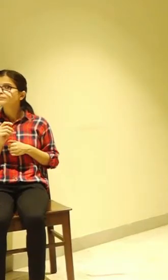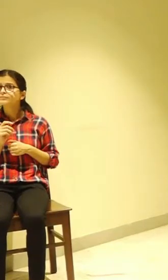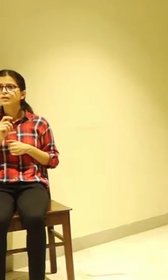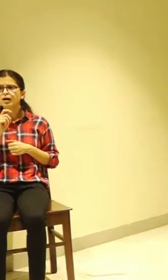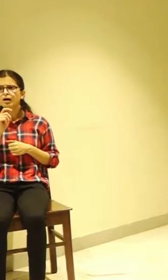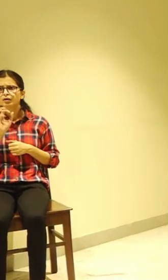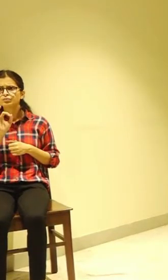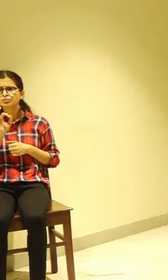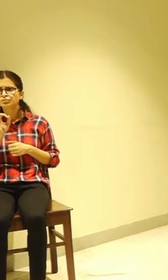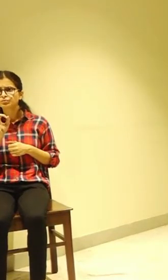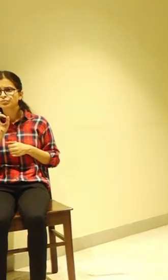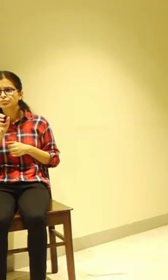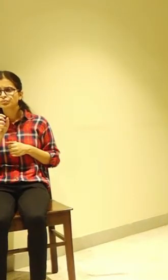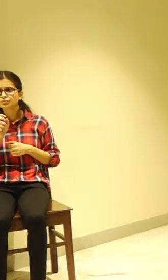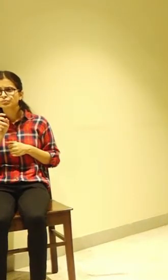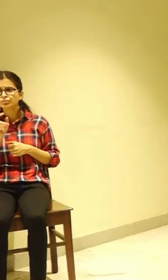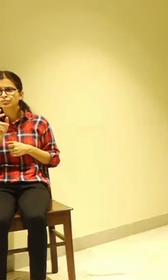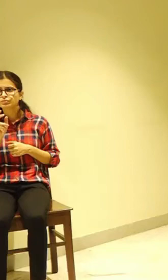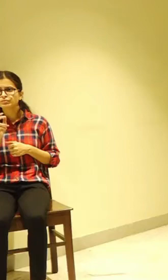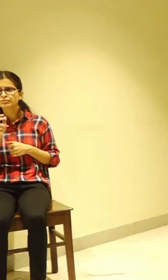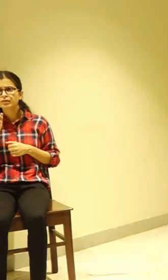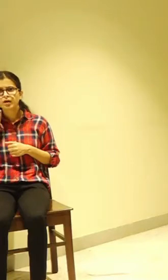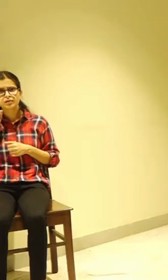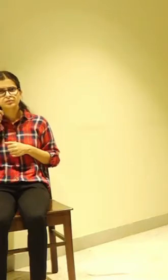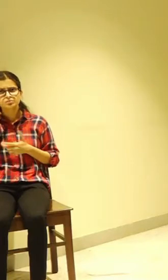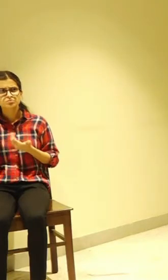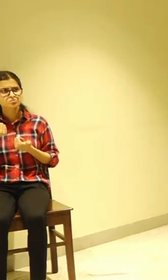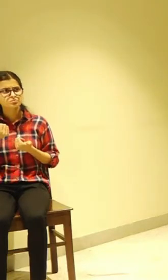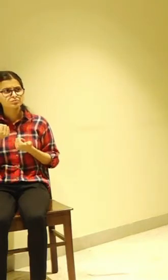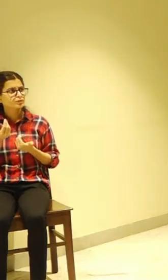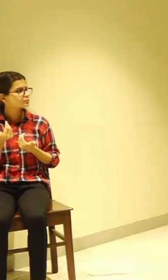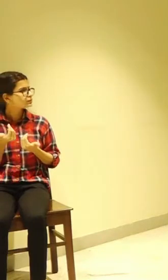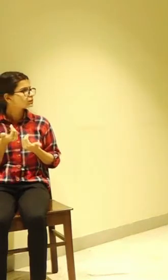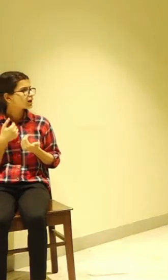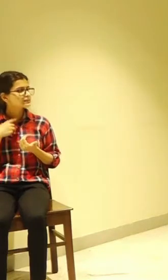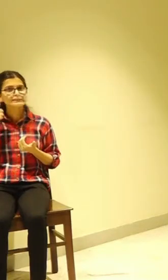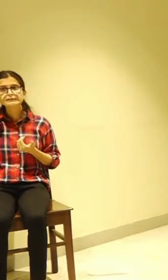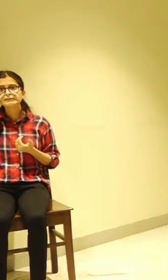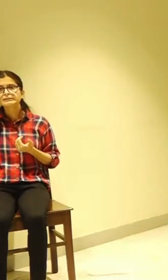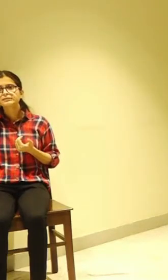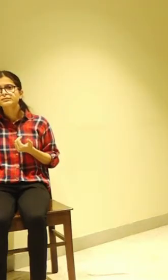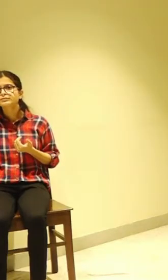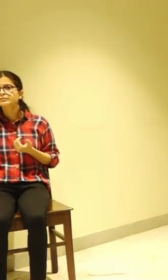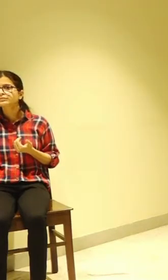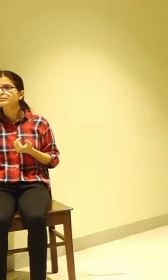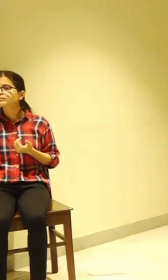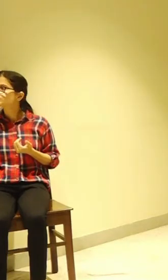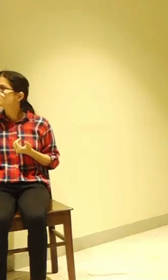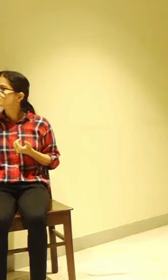That's fine. I mean, I'm sure we can be all. Yeah. For some recording. I guess Anyway, whatever. there is a mic. There is a mic